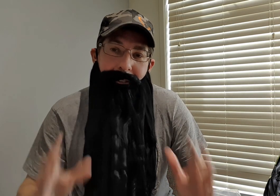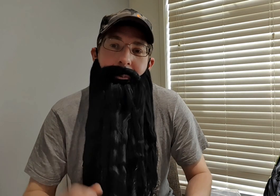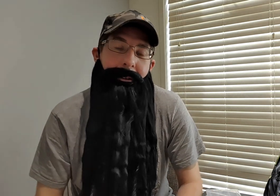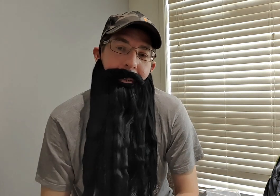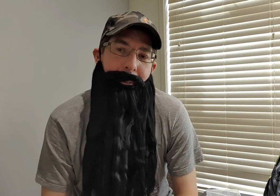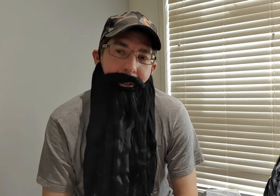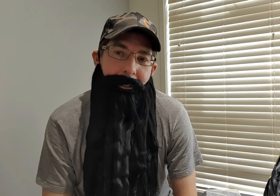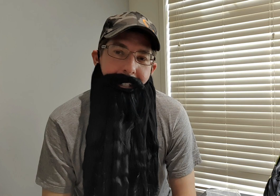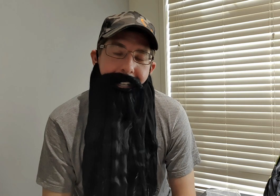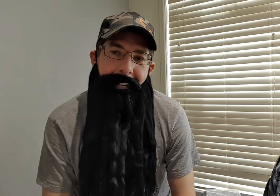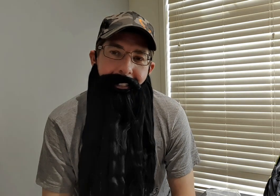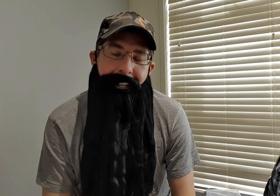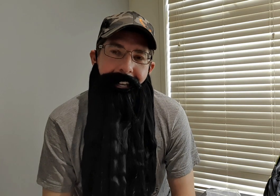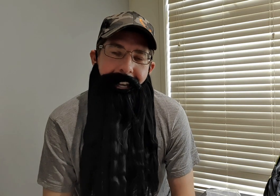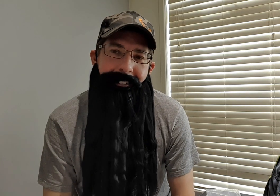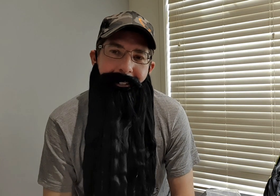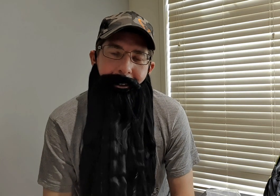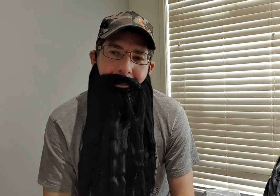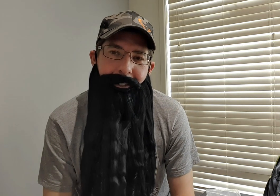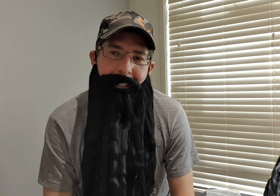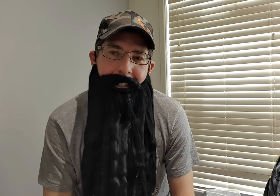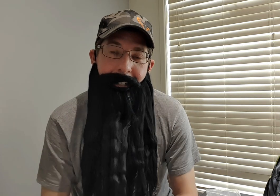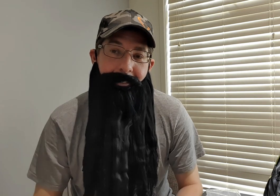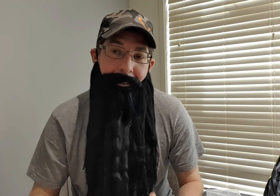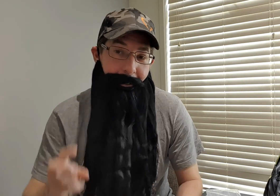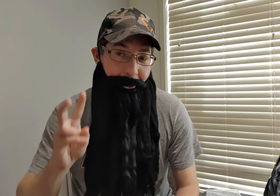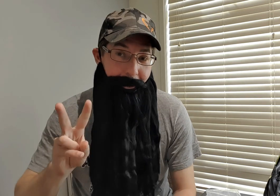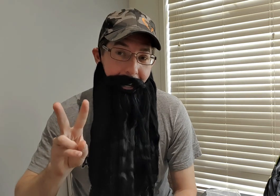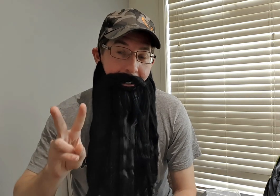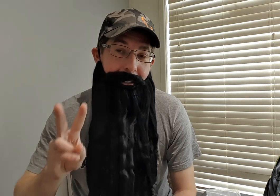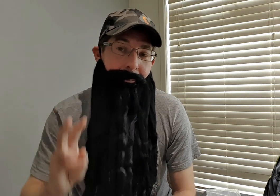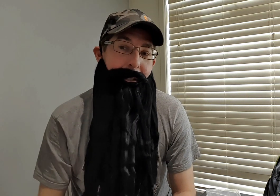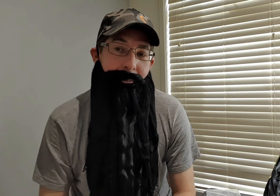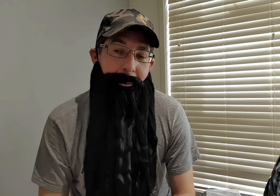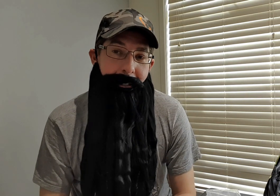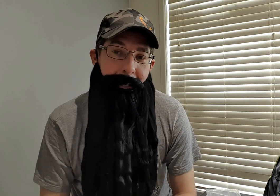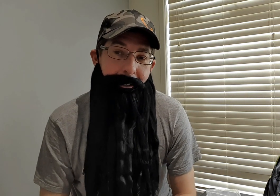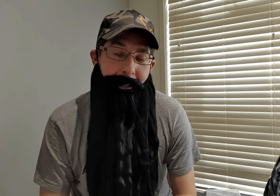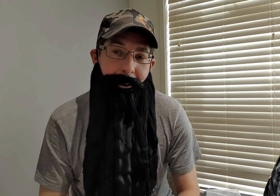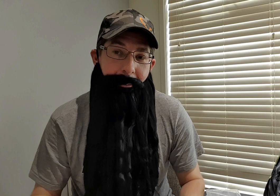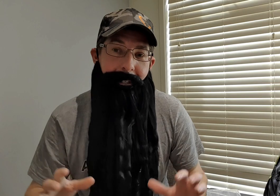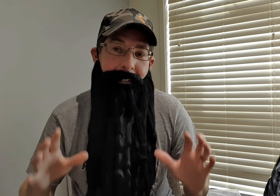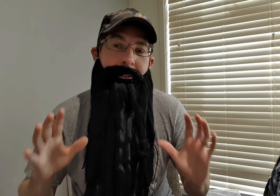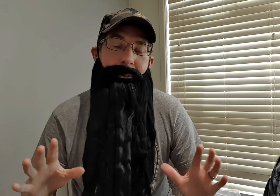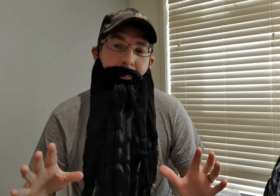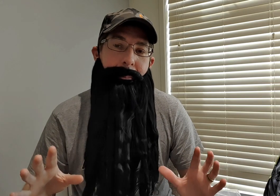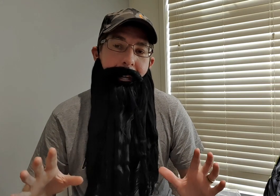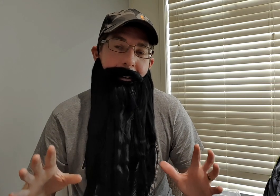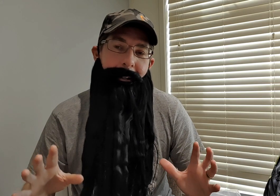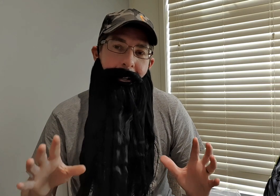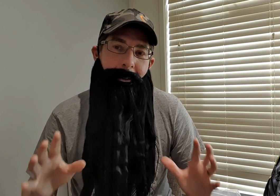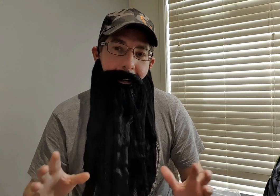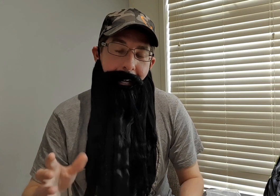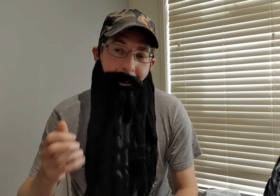I just welcome the opportunity to get out there and go fishing. Now, 2 hours is a pretty small window, so I'm getting super